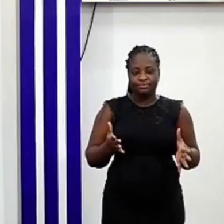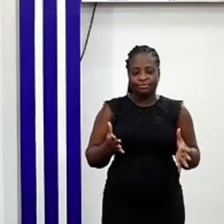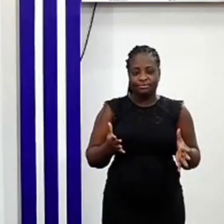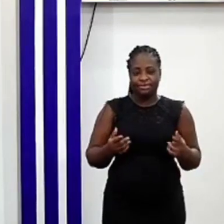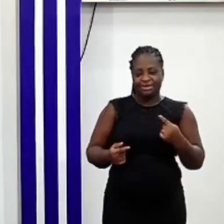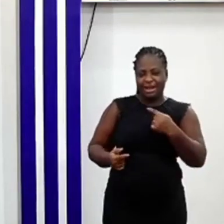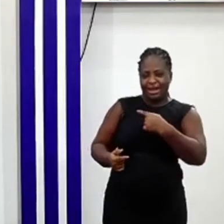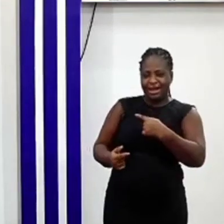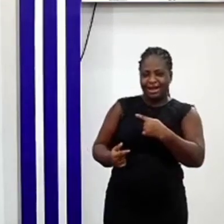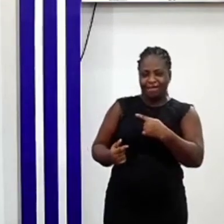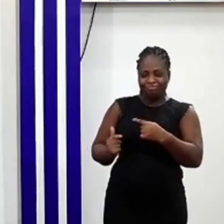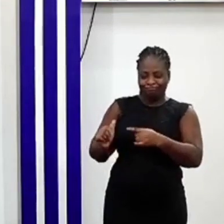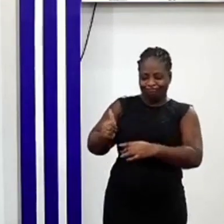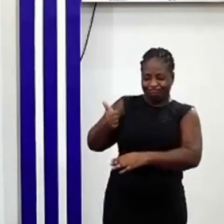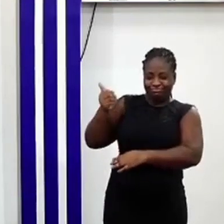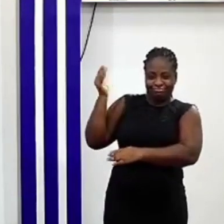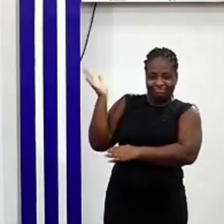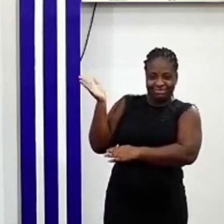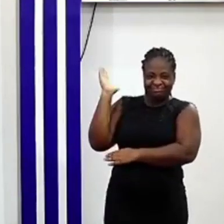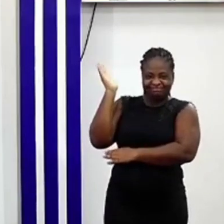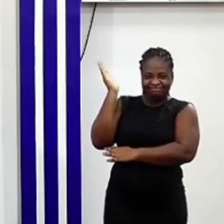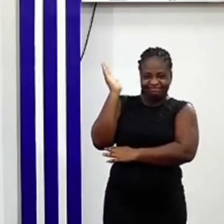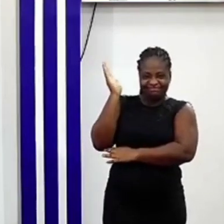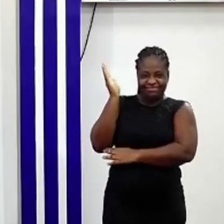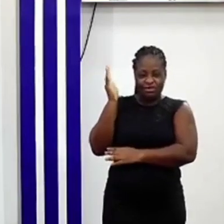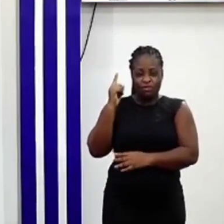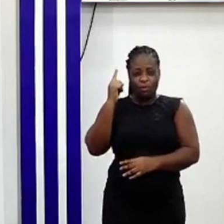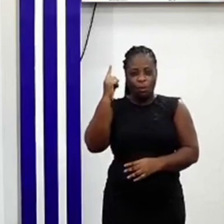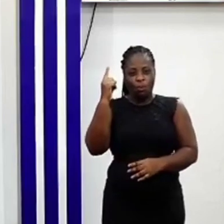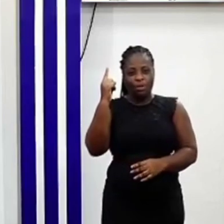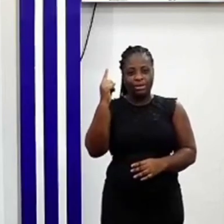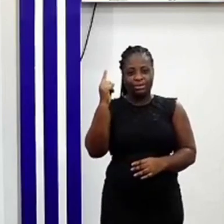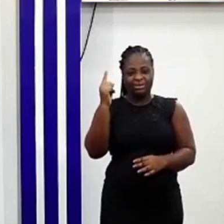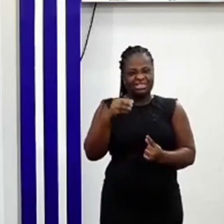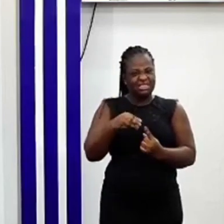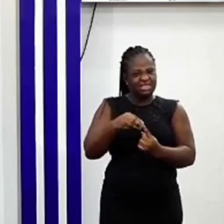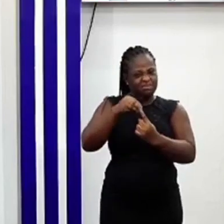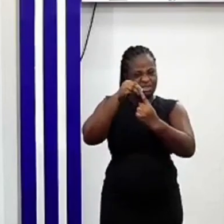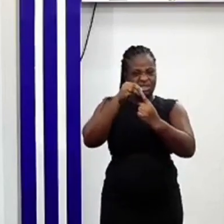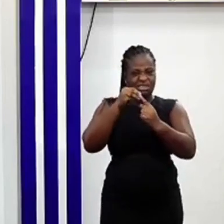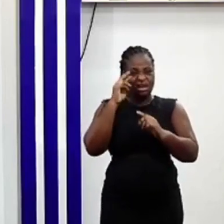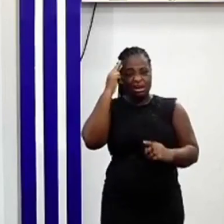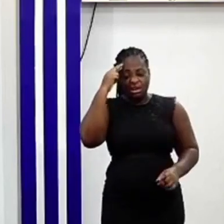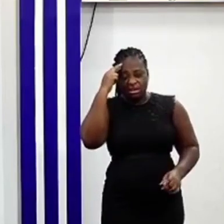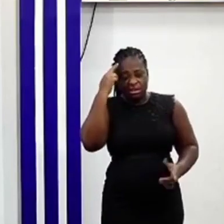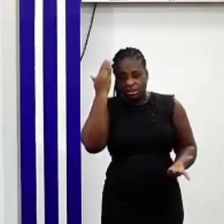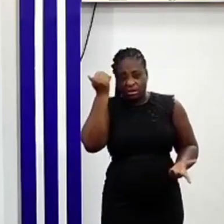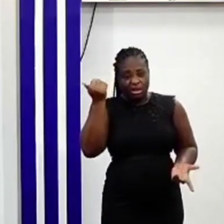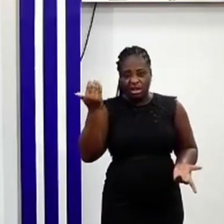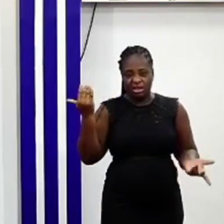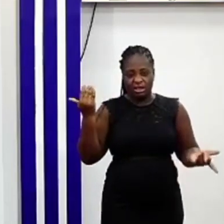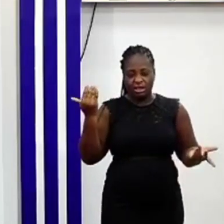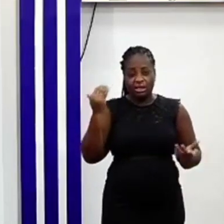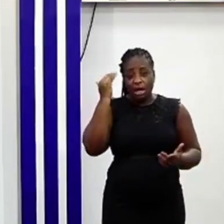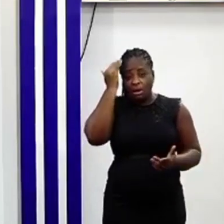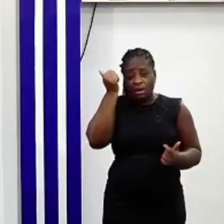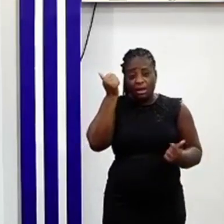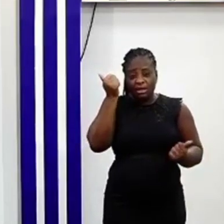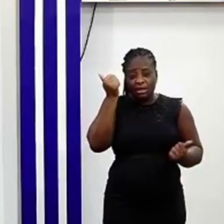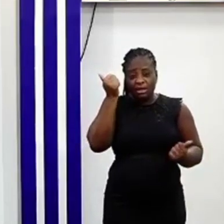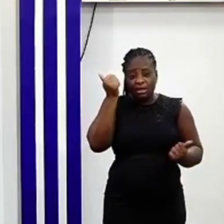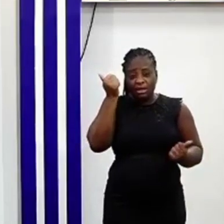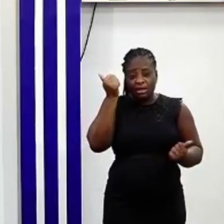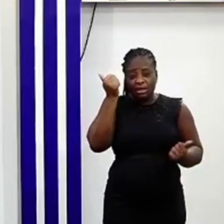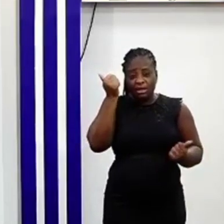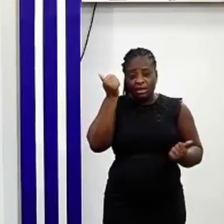I have mounted this podium for one specific purpose, and that purpose is to